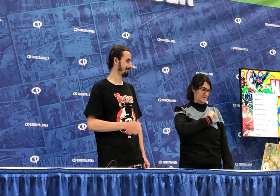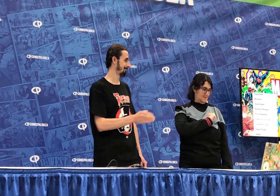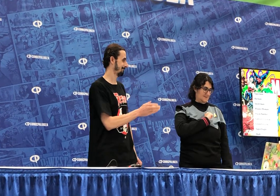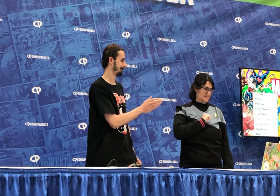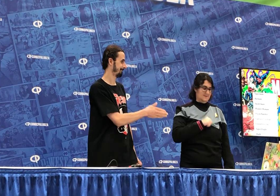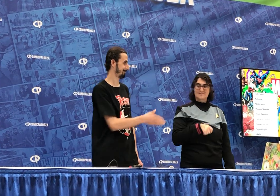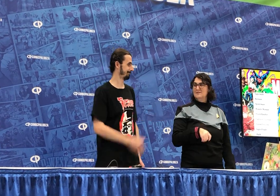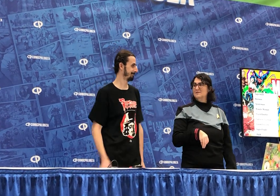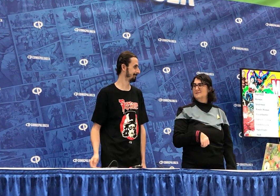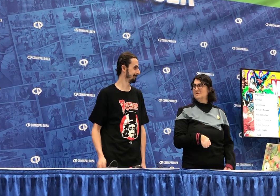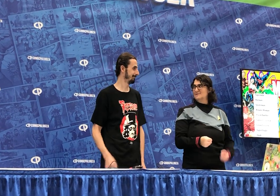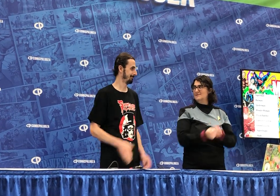Superman.